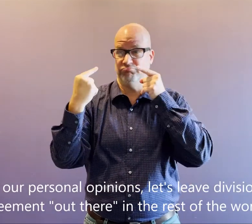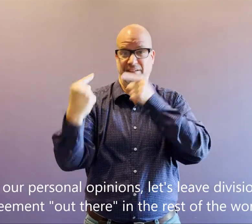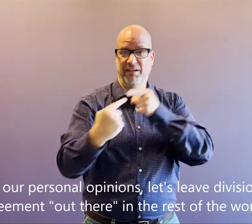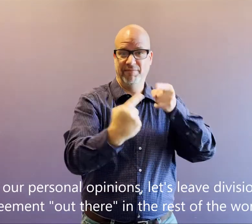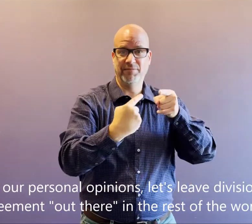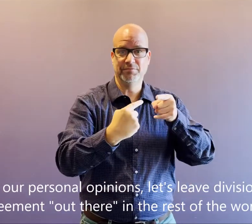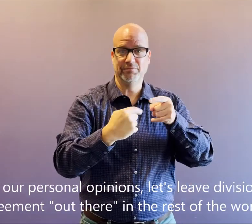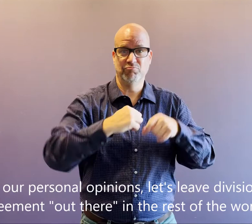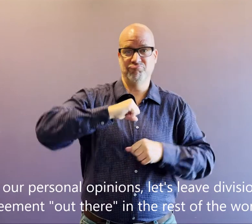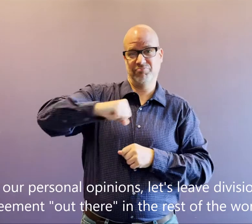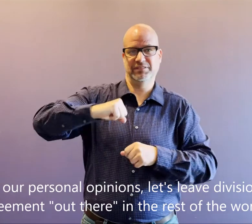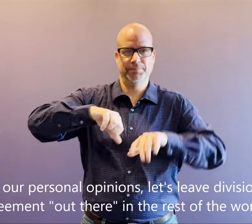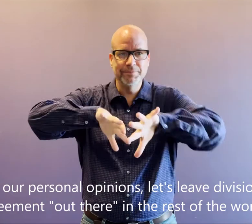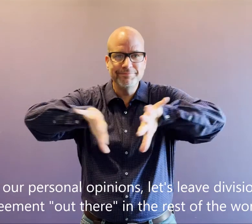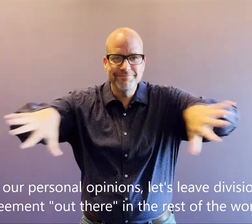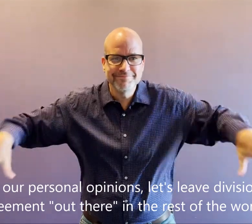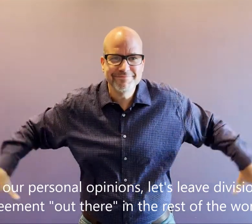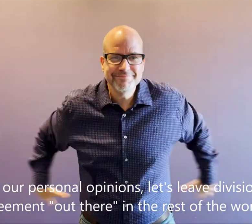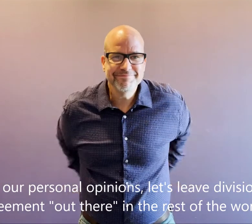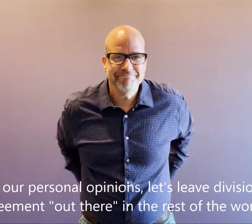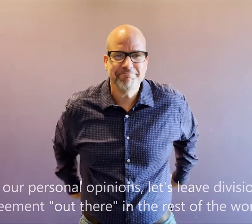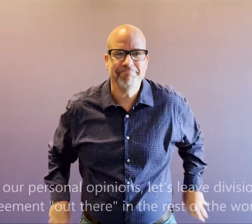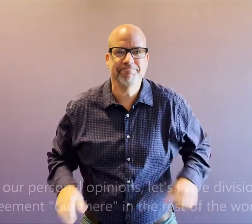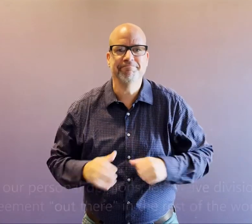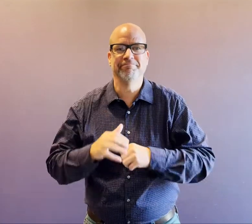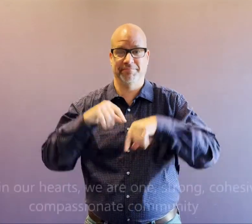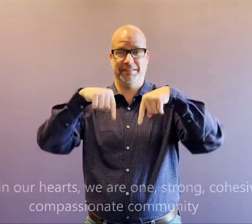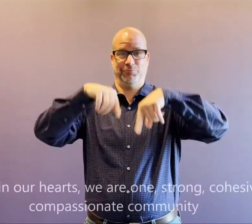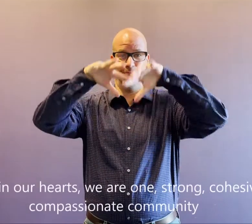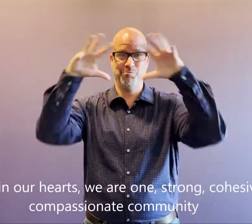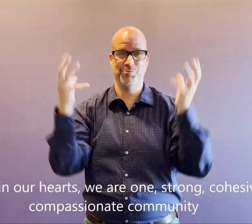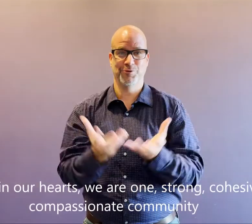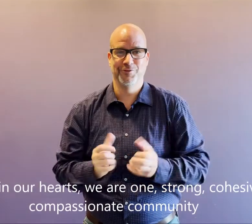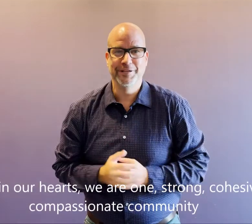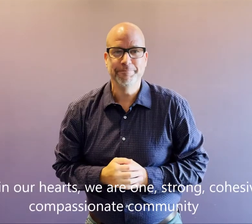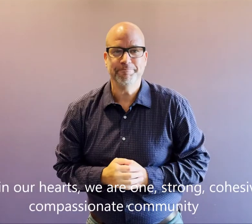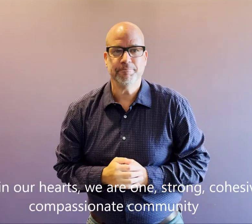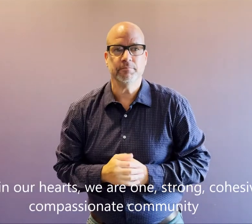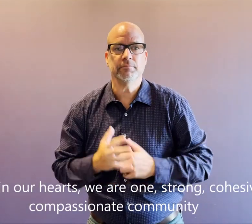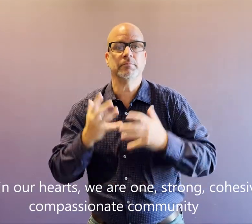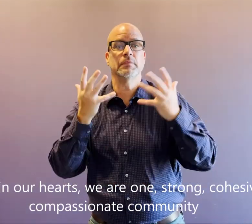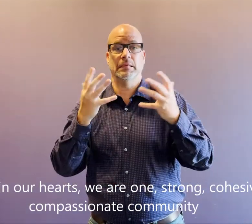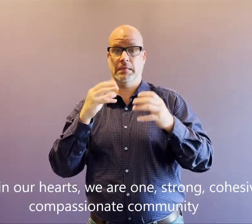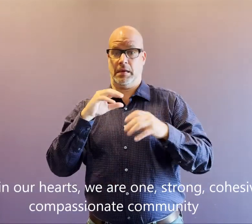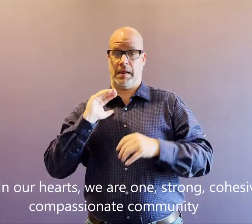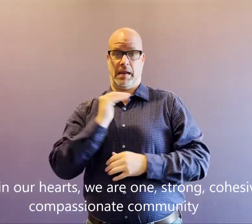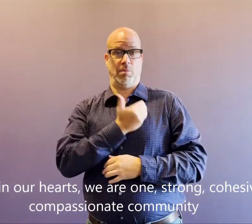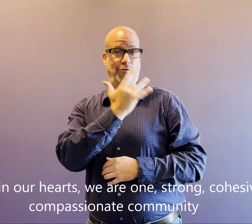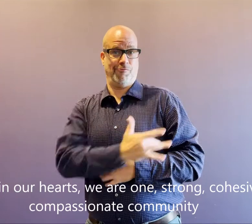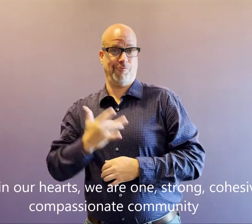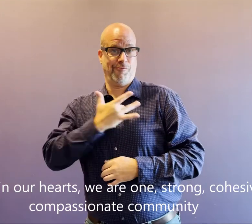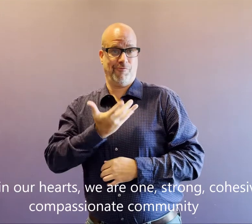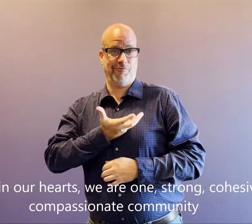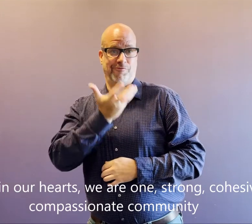Whatever our personal opinions, let's leave division and disagreement out there in the rest of the world.